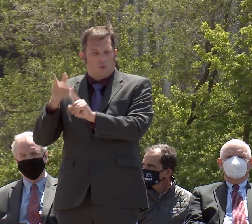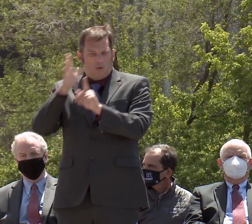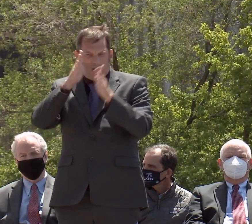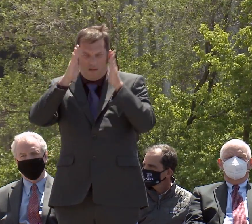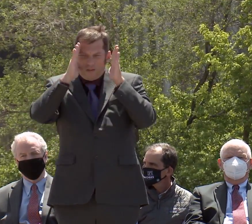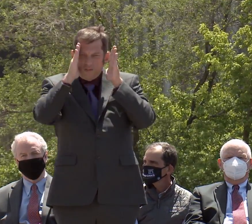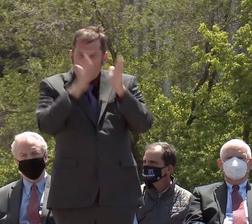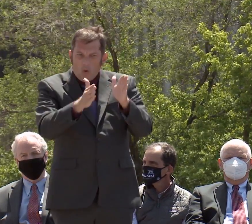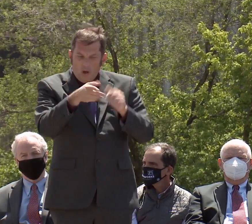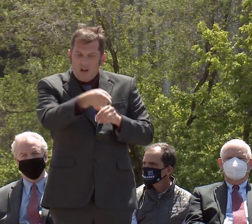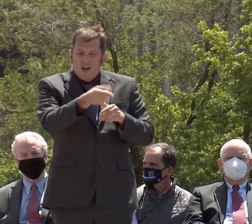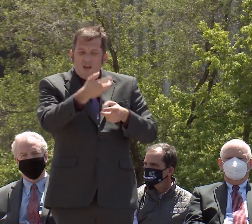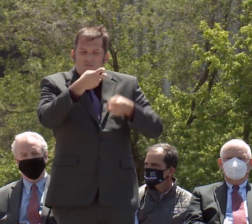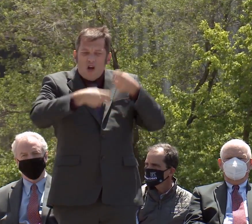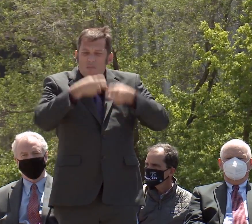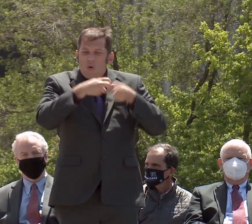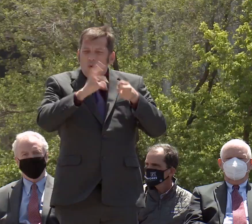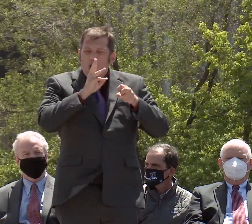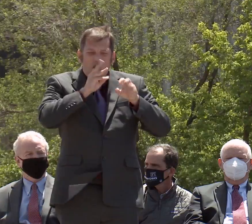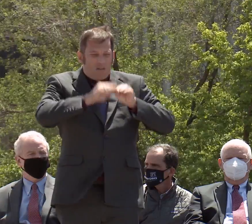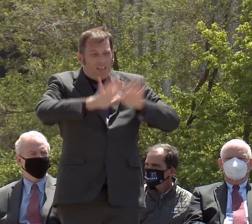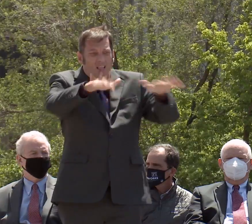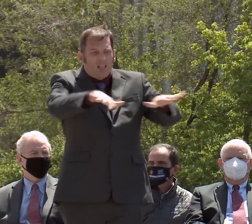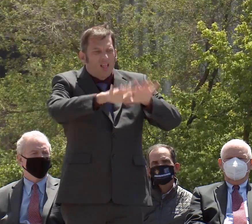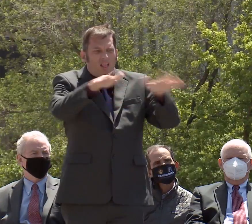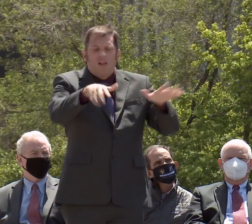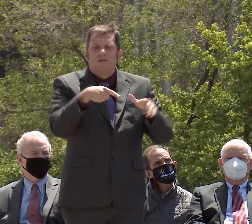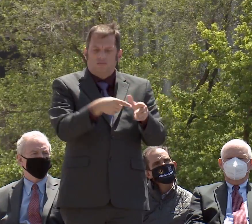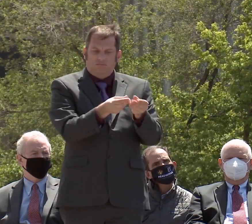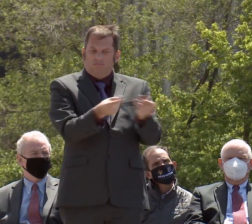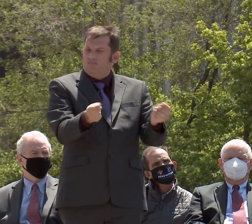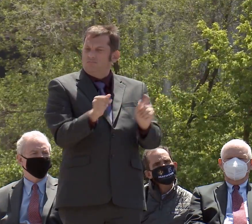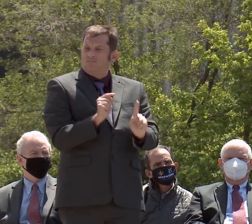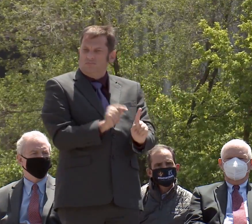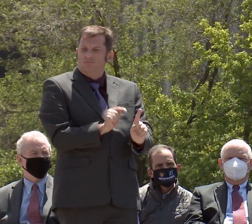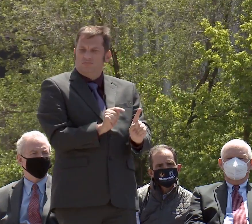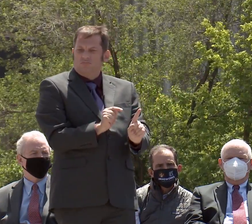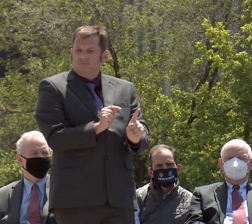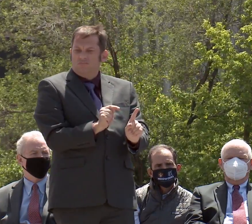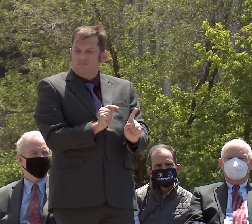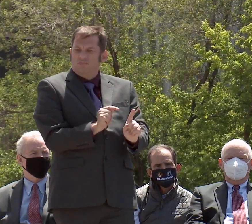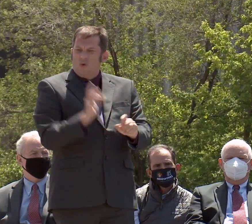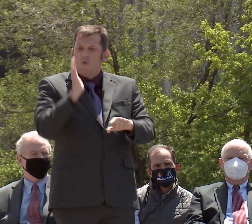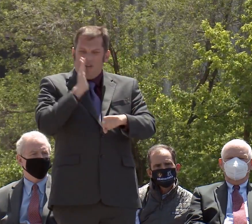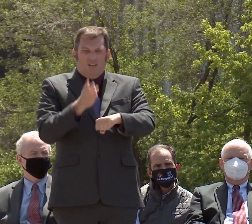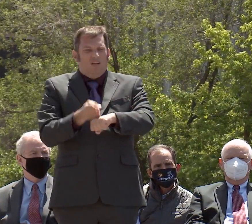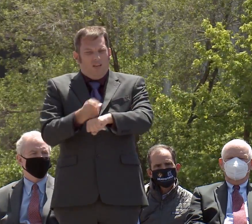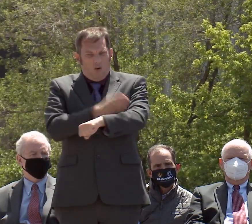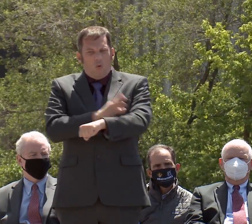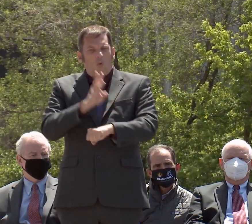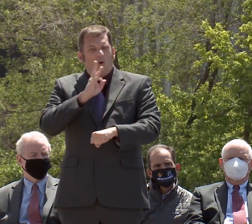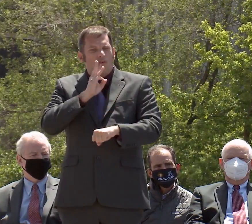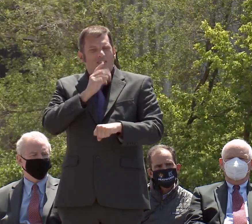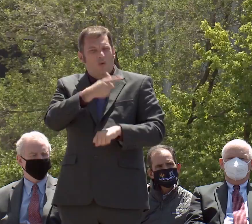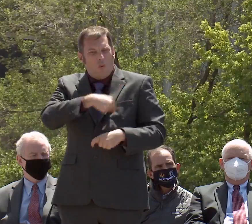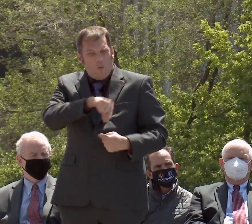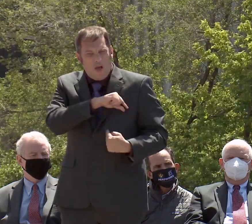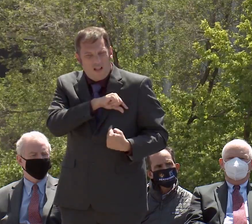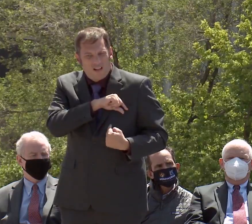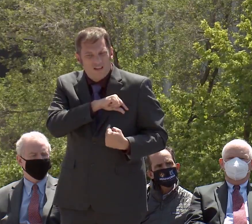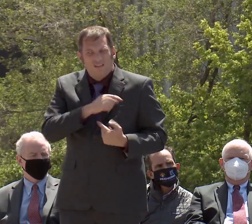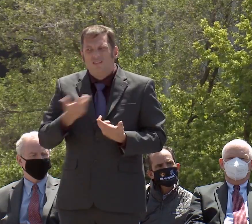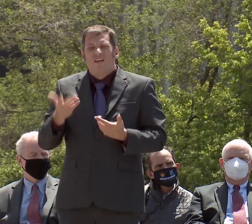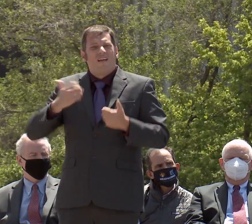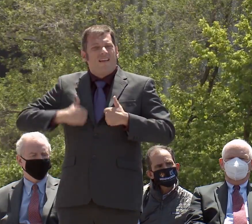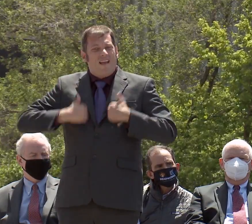miles upstream from here. And it'll improve the quality of the water and quality of life for residents in the